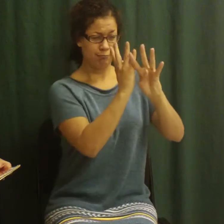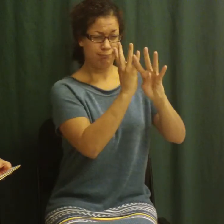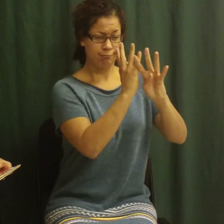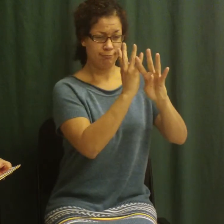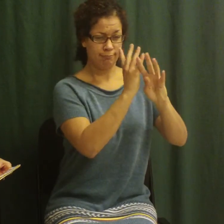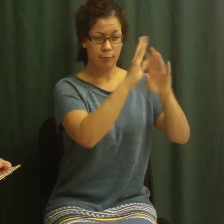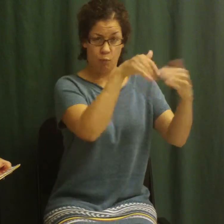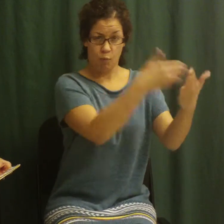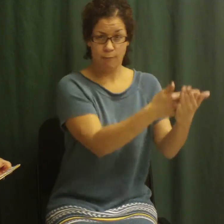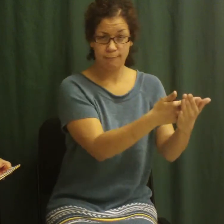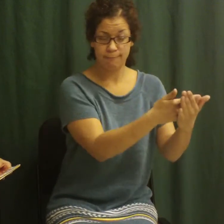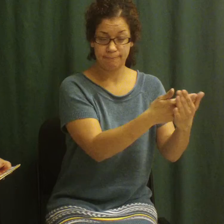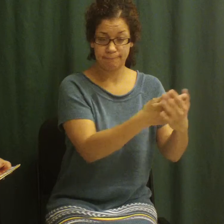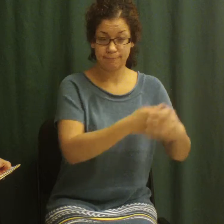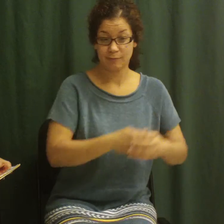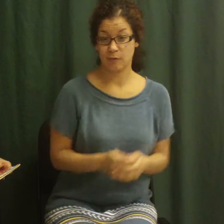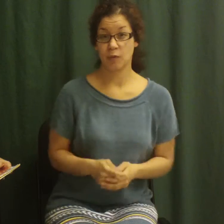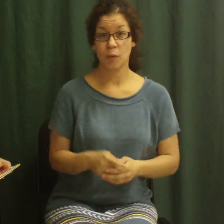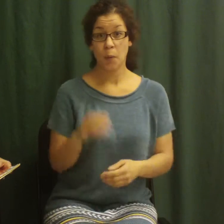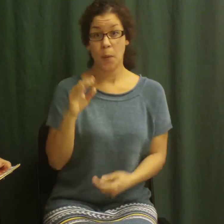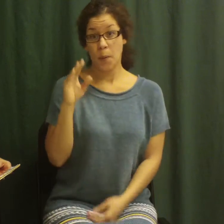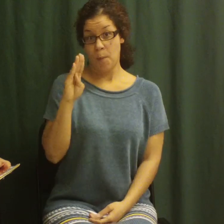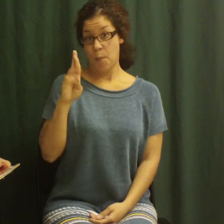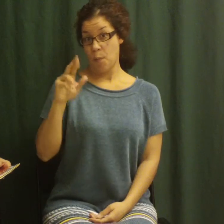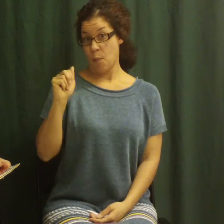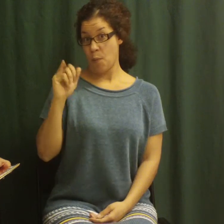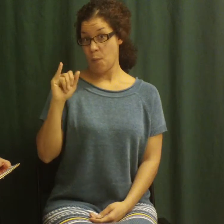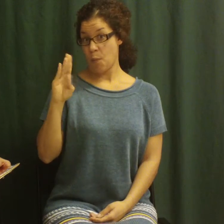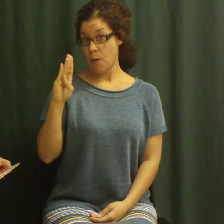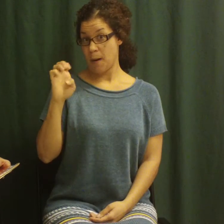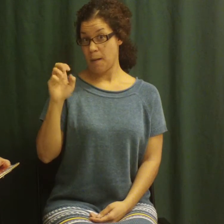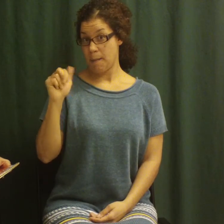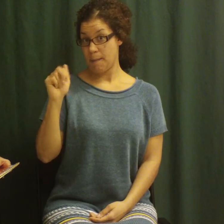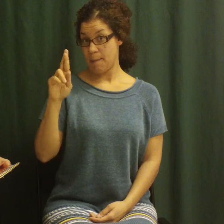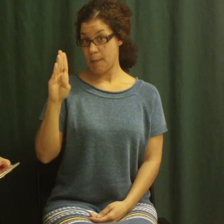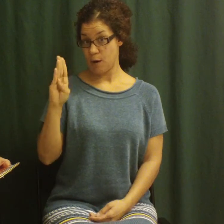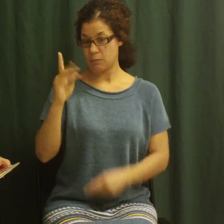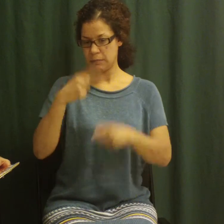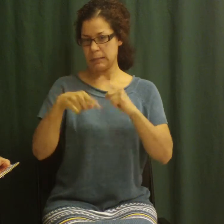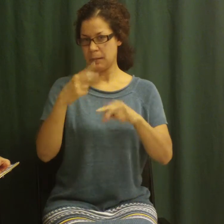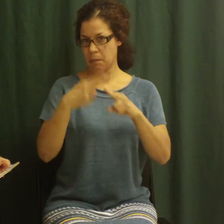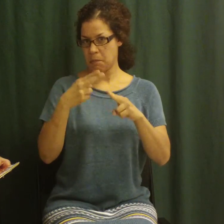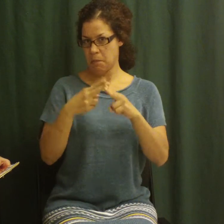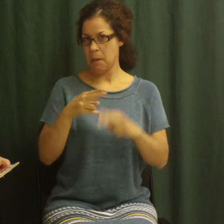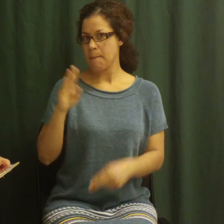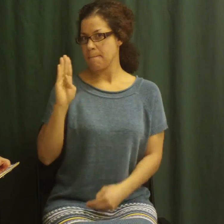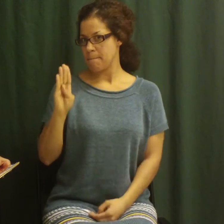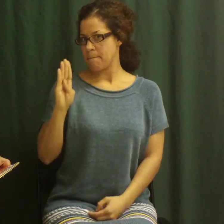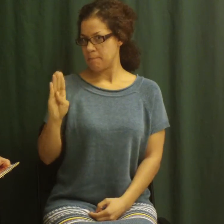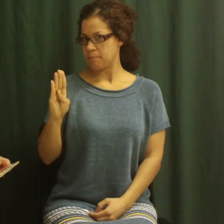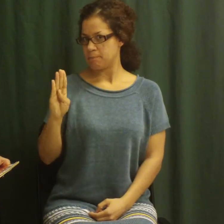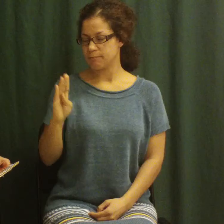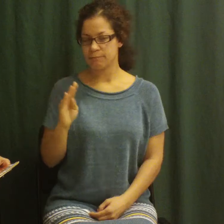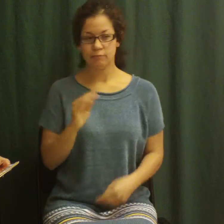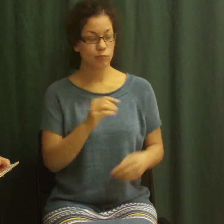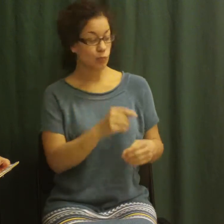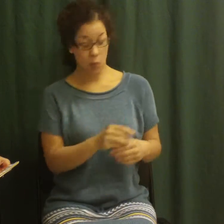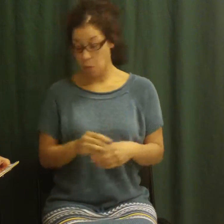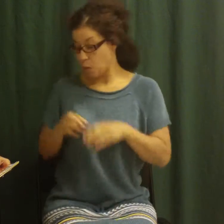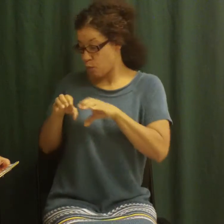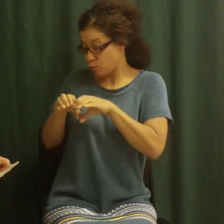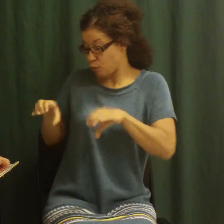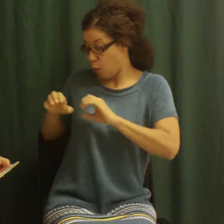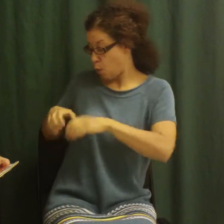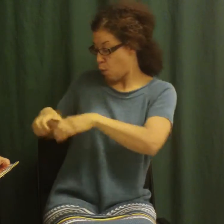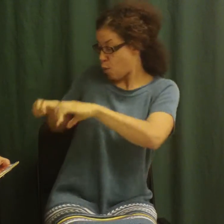jewels. "Got to find a safe place for this here treasure. It's high time we were off,"